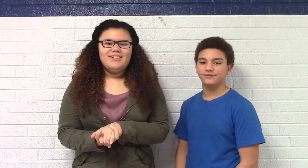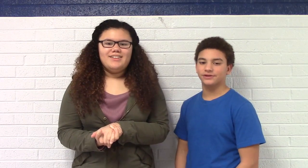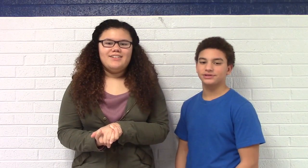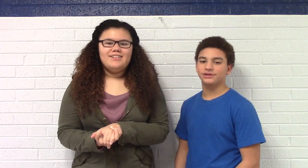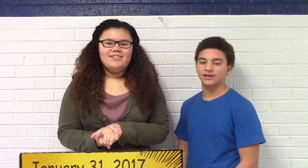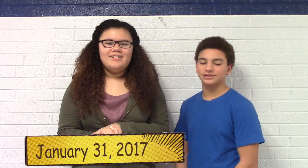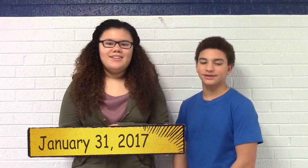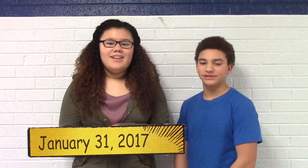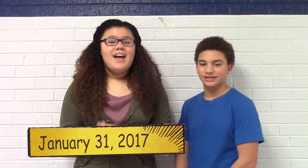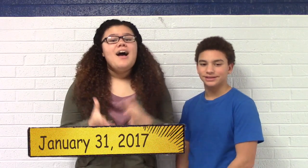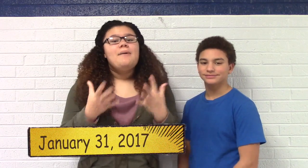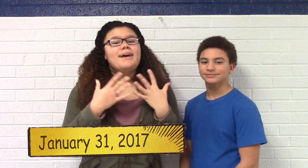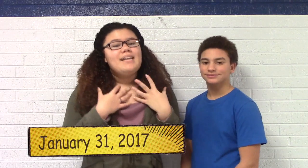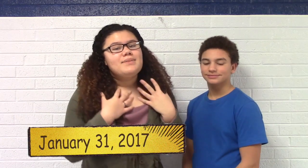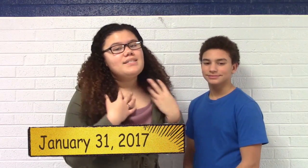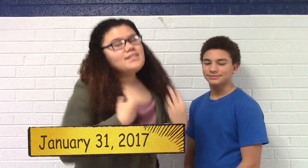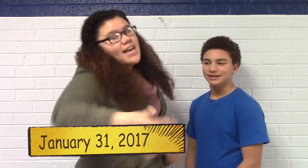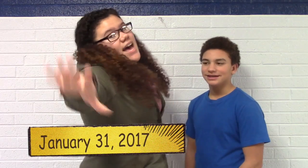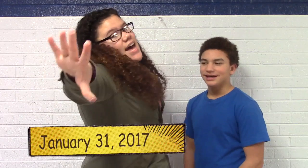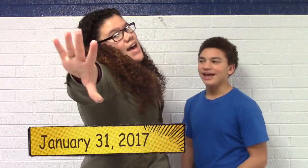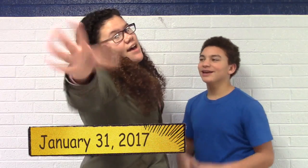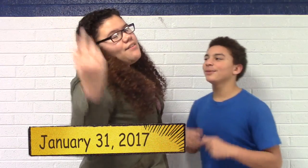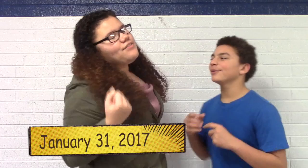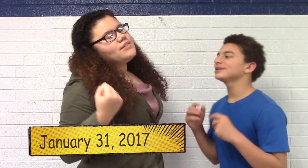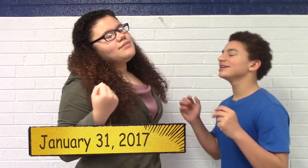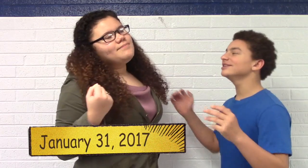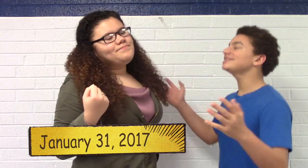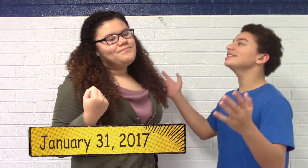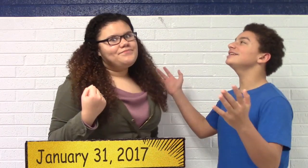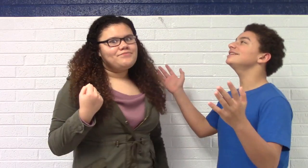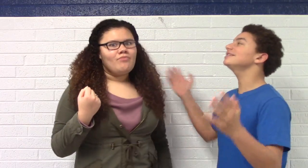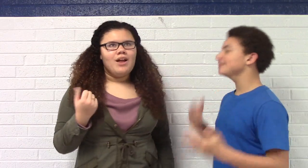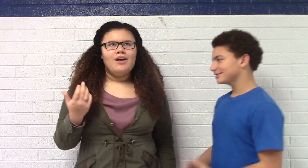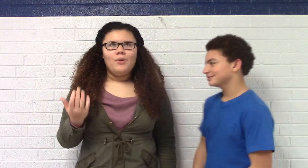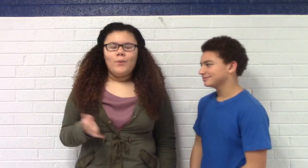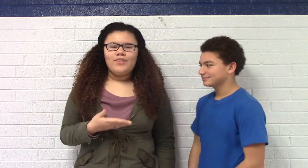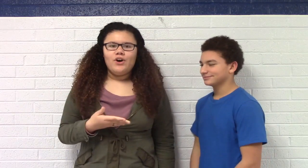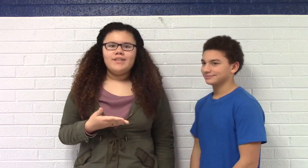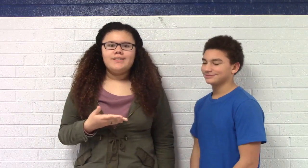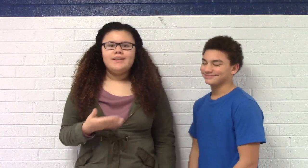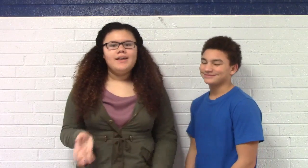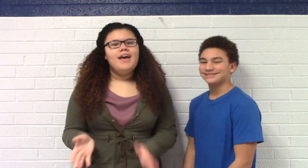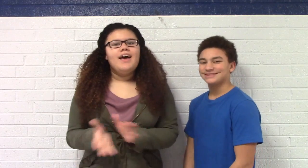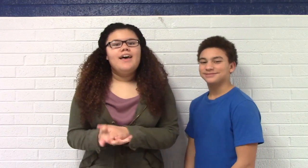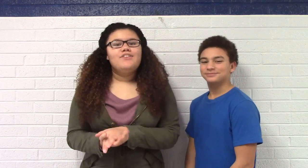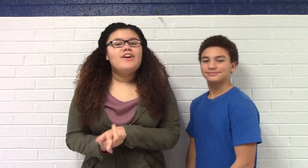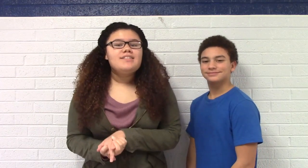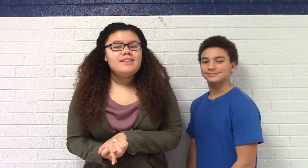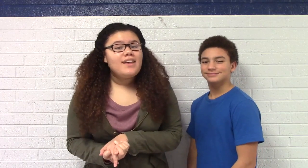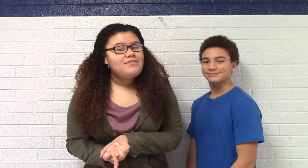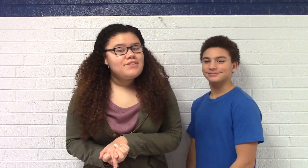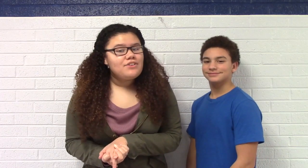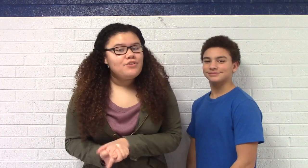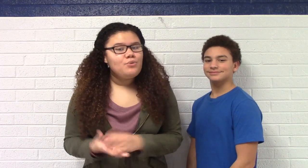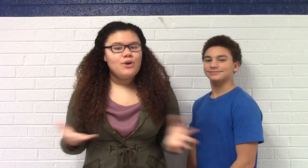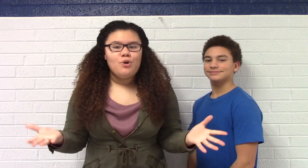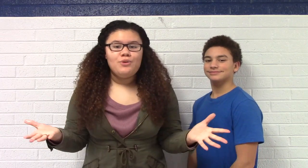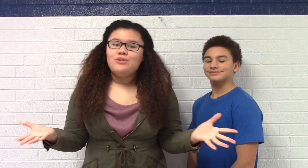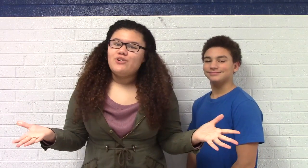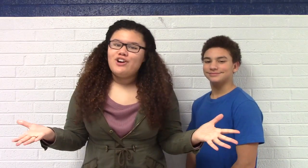January 31st, 2017. My name is Steph. And nobody wants to hear you sing. With Austin. And the rest of the FTV crew, we hope you enjoy our